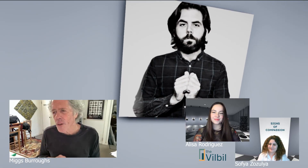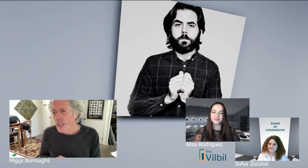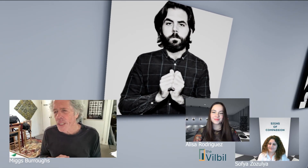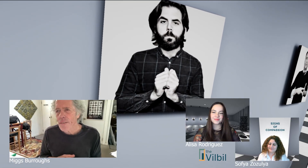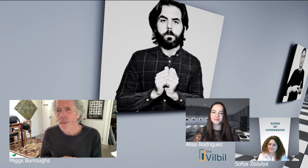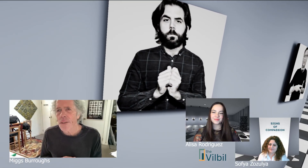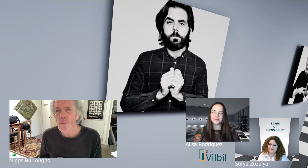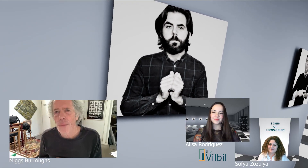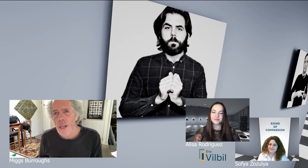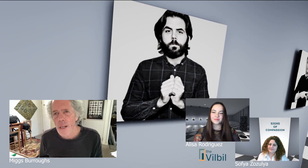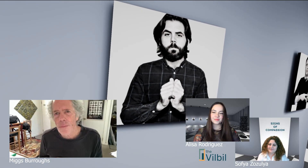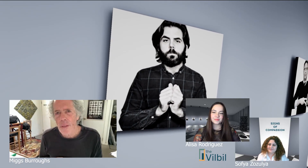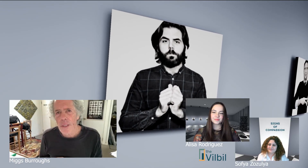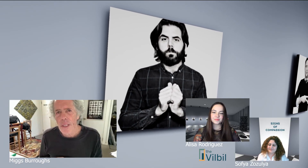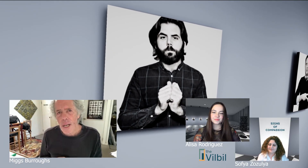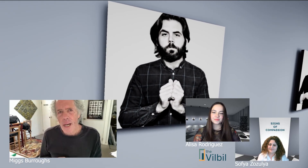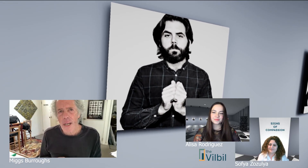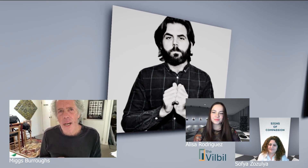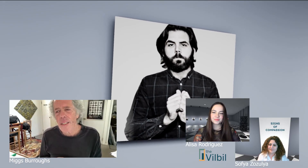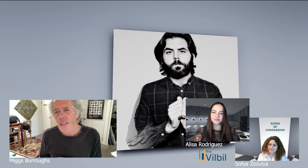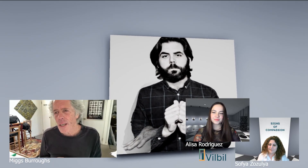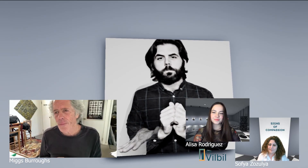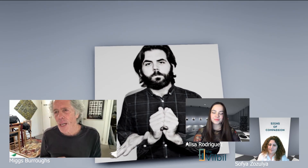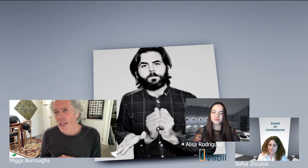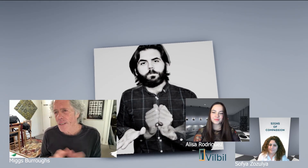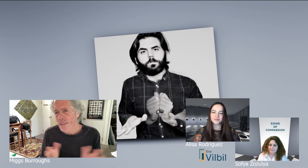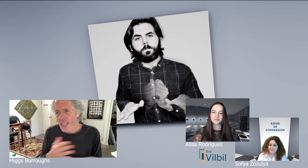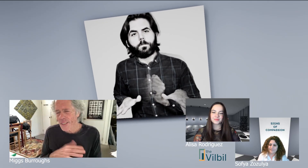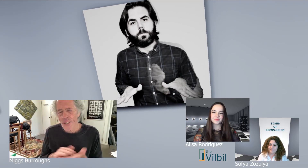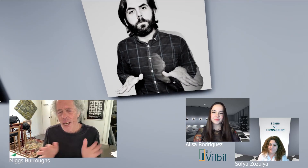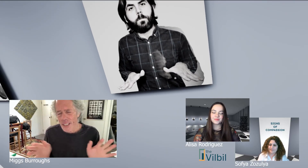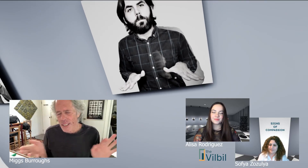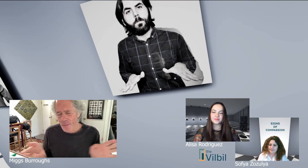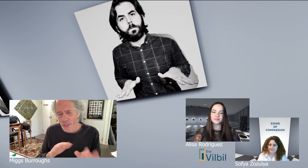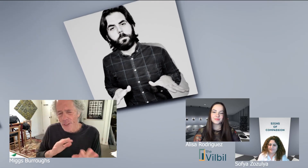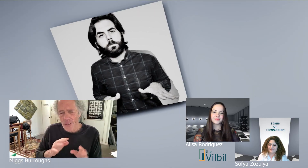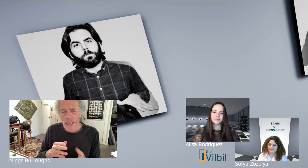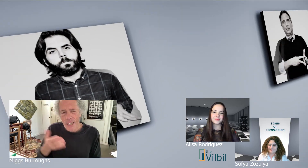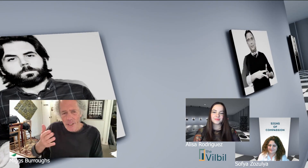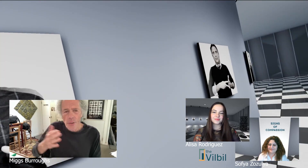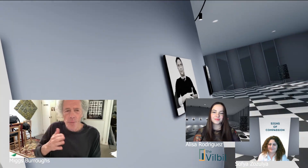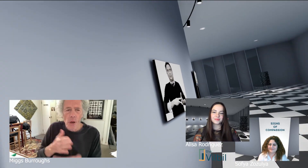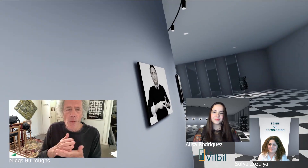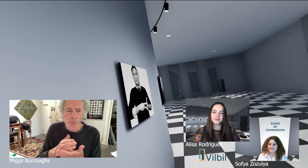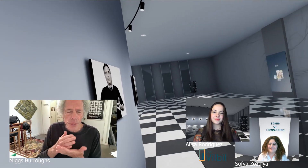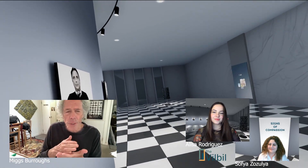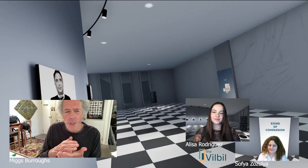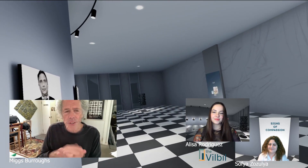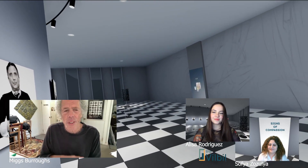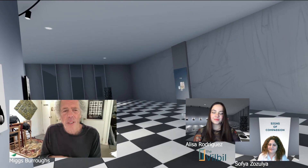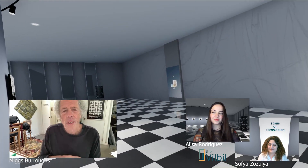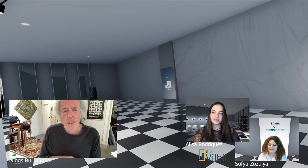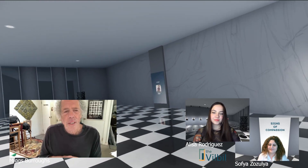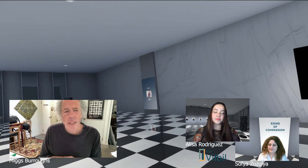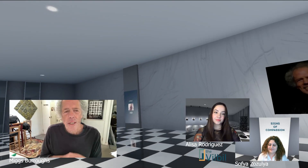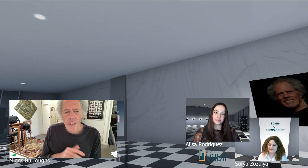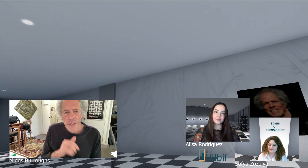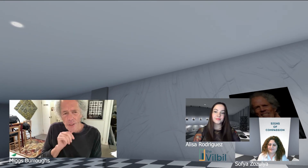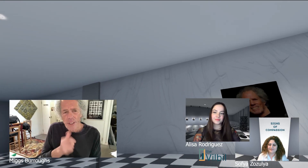I did have help. I can't sign. I mean, I couldn't, I know the poem pretty much,